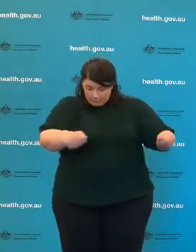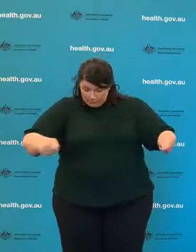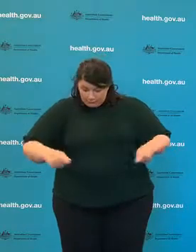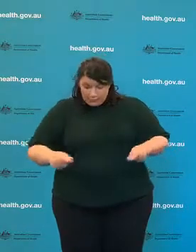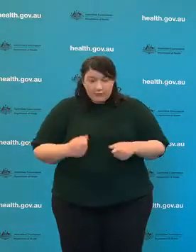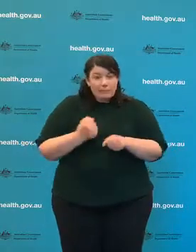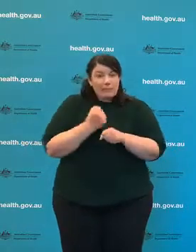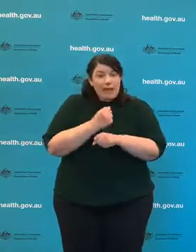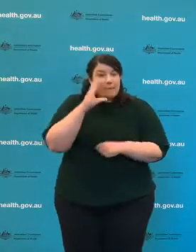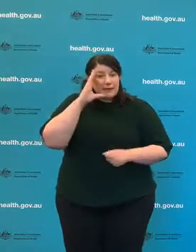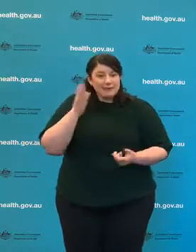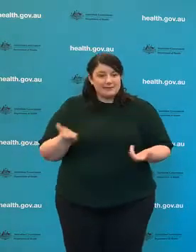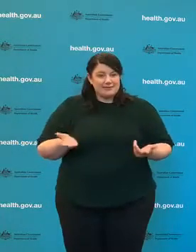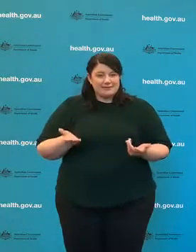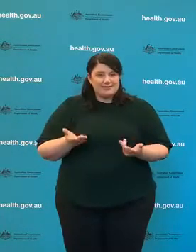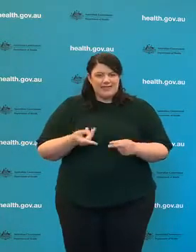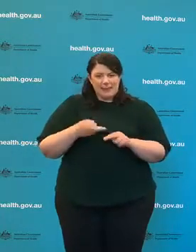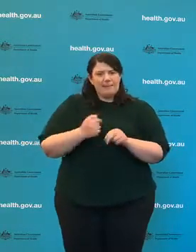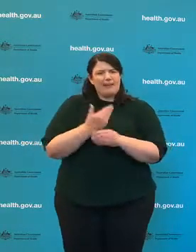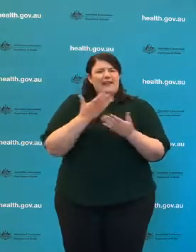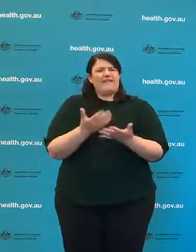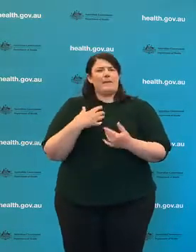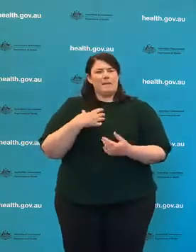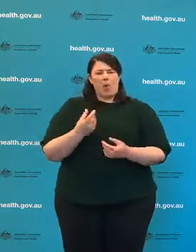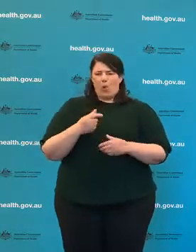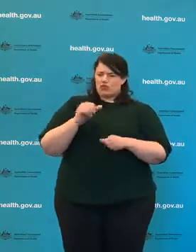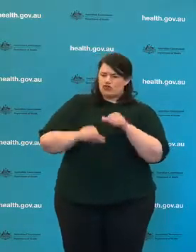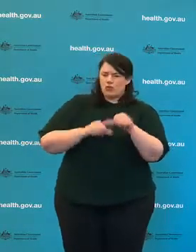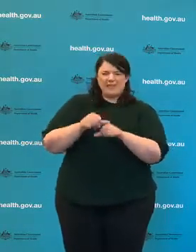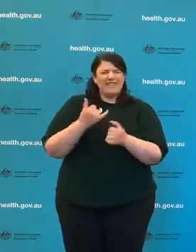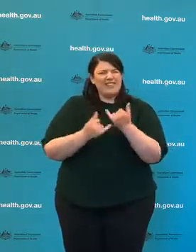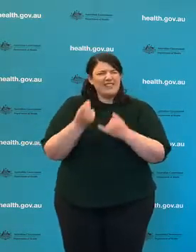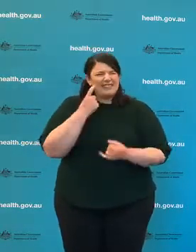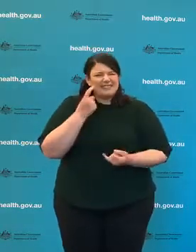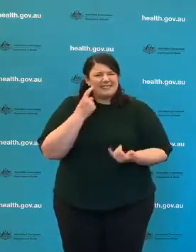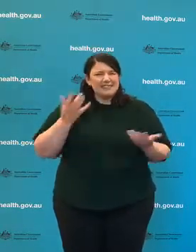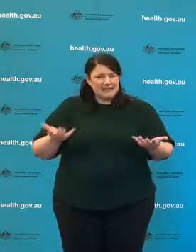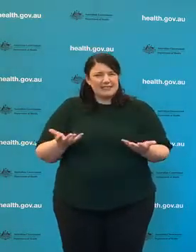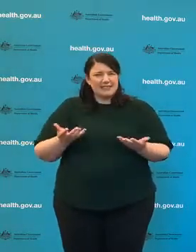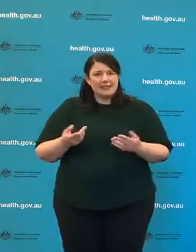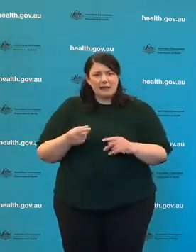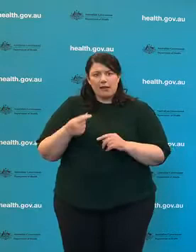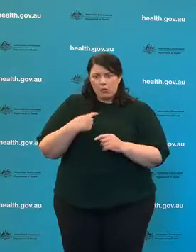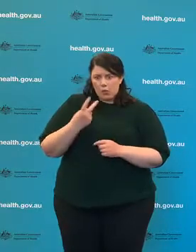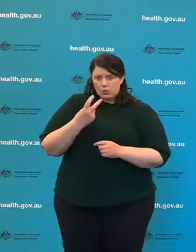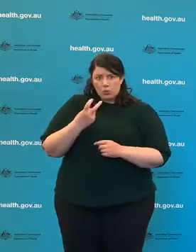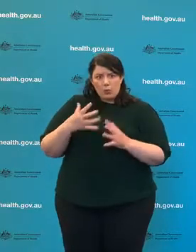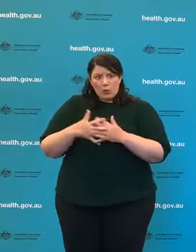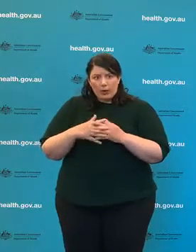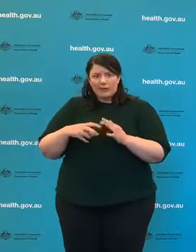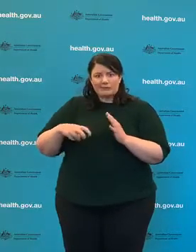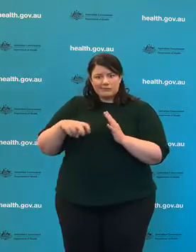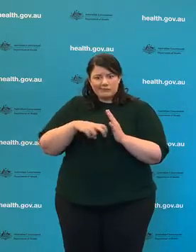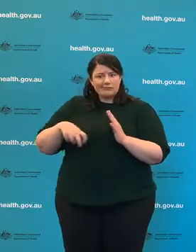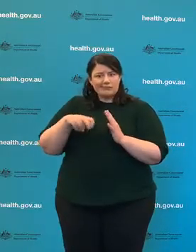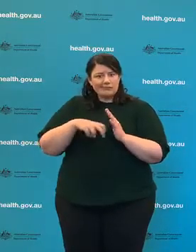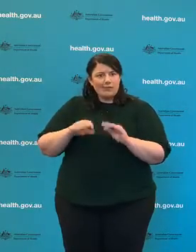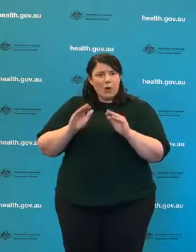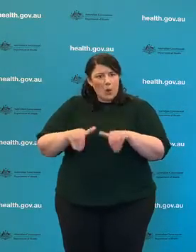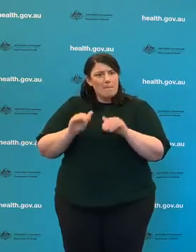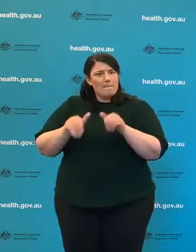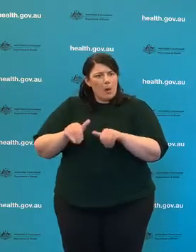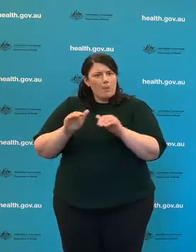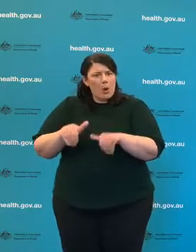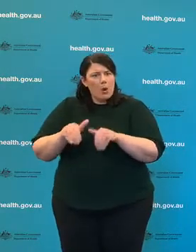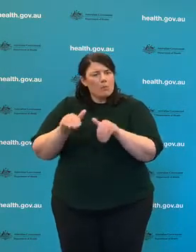into some structure and routine for the next 2 weeks while the restrictions are still in place.